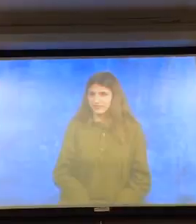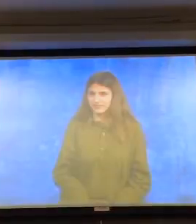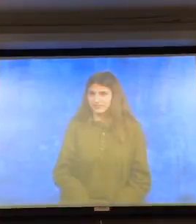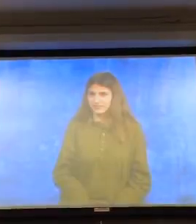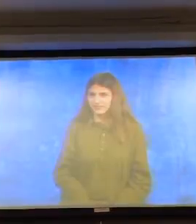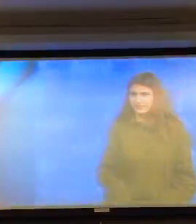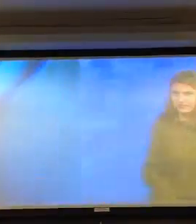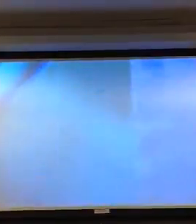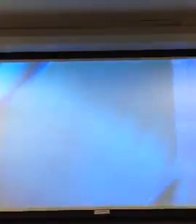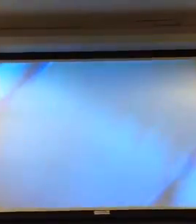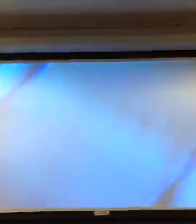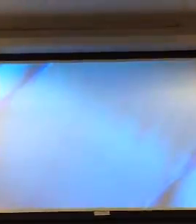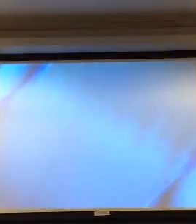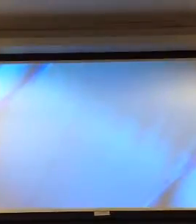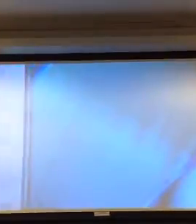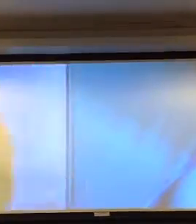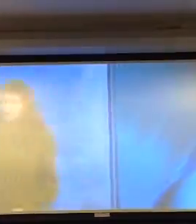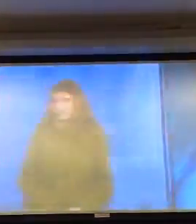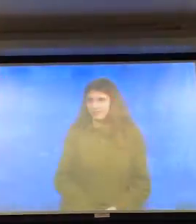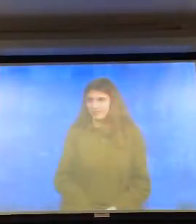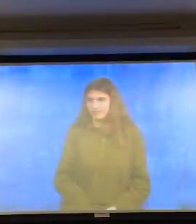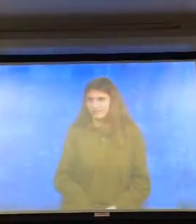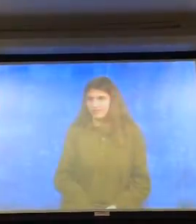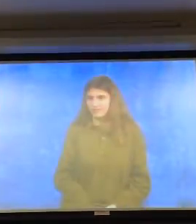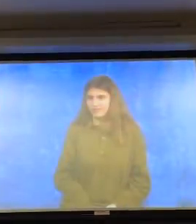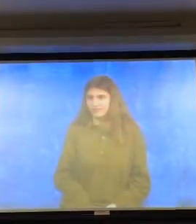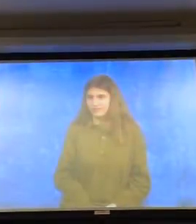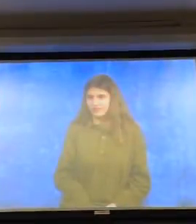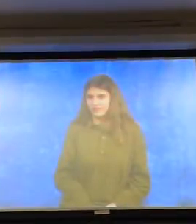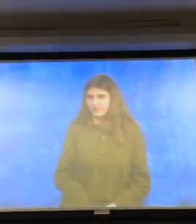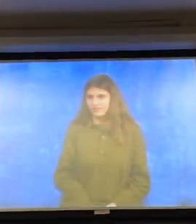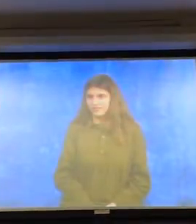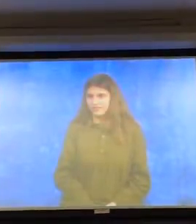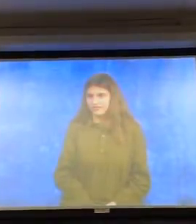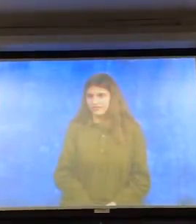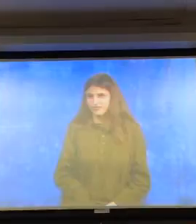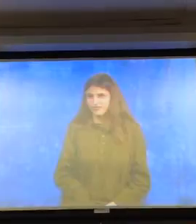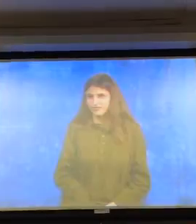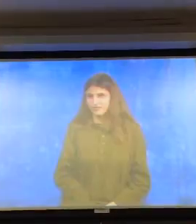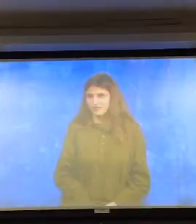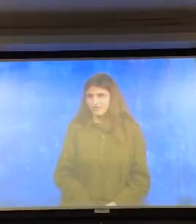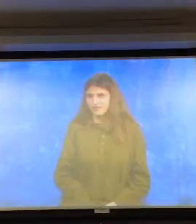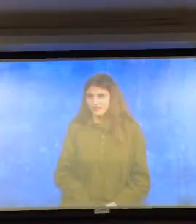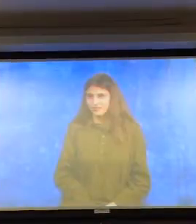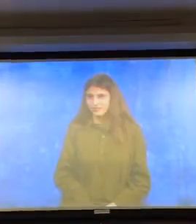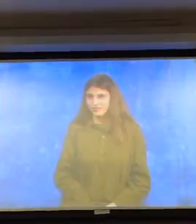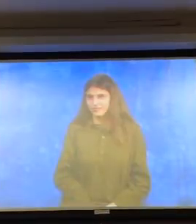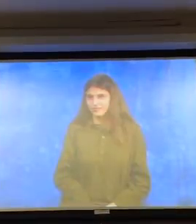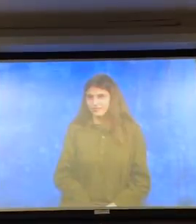Oh, really? Why are you interested in graphic arts?